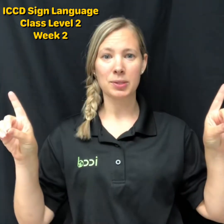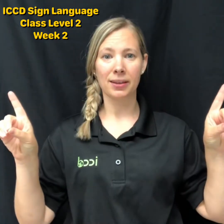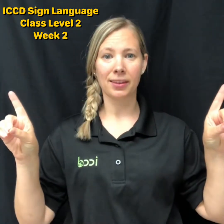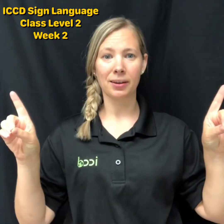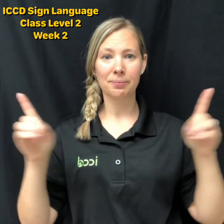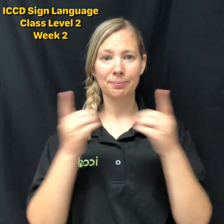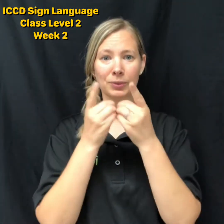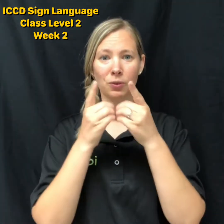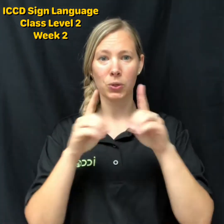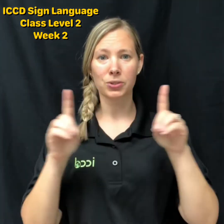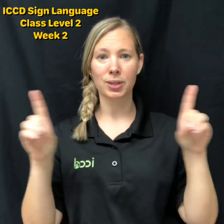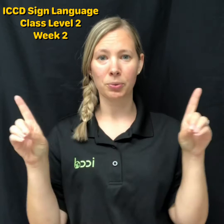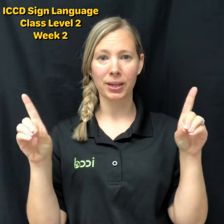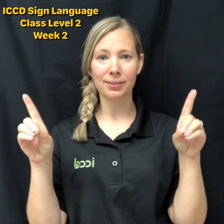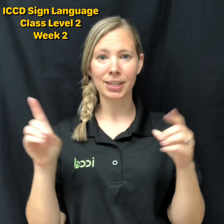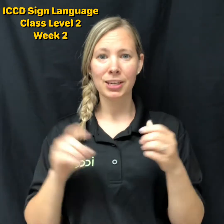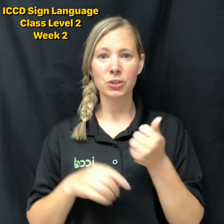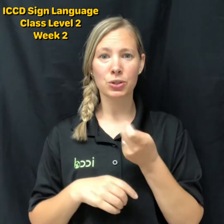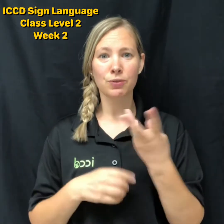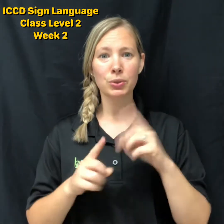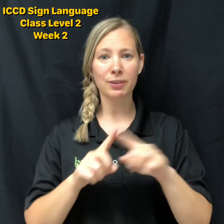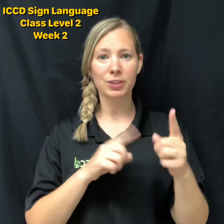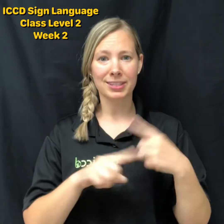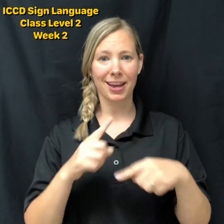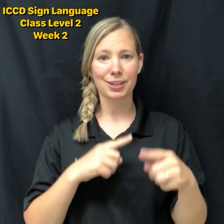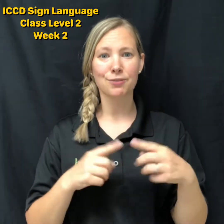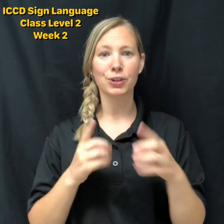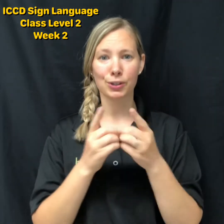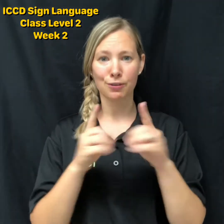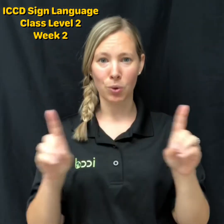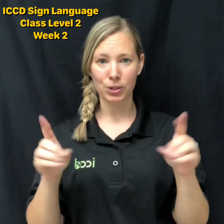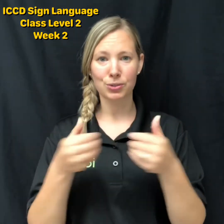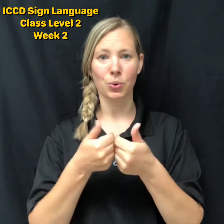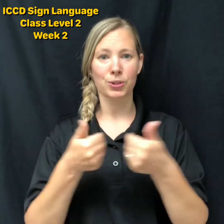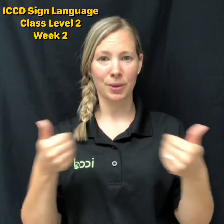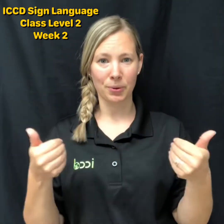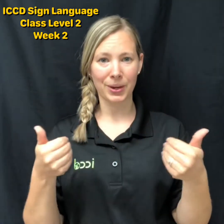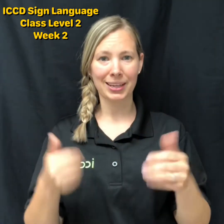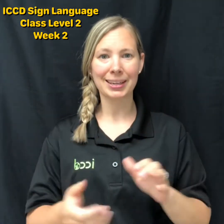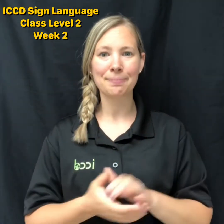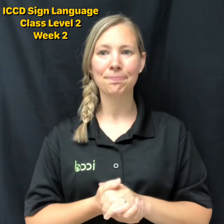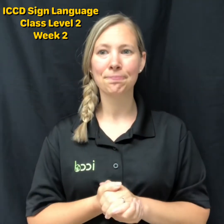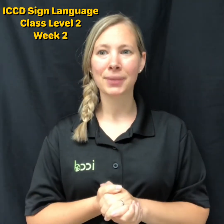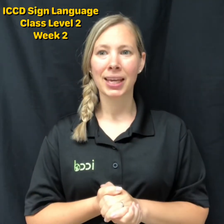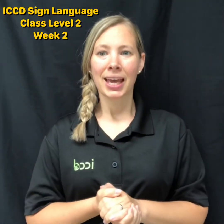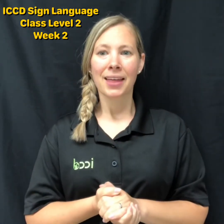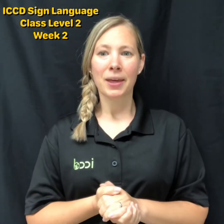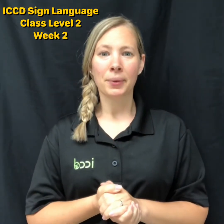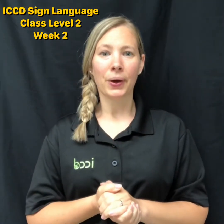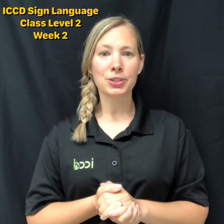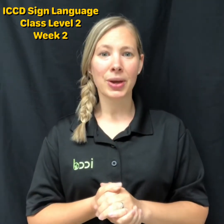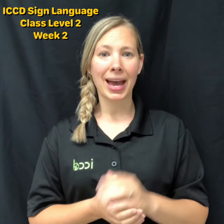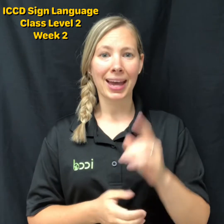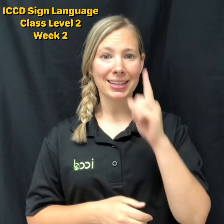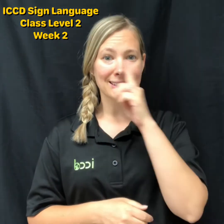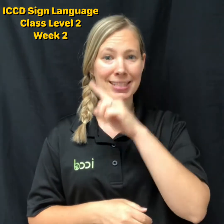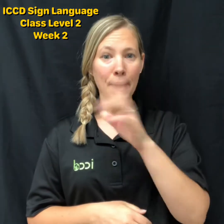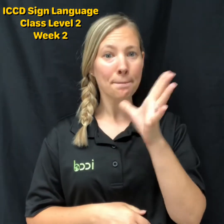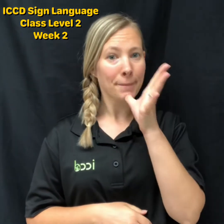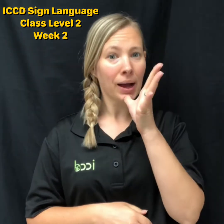there, divorced or separated. So there's a few different signs for divorced or separated. Then we also had stepmom